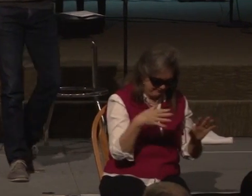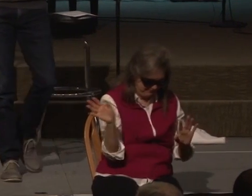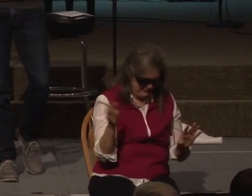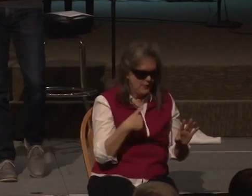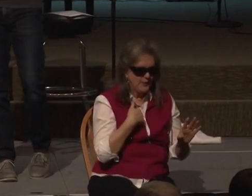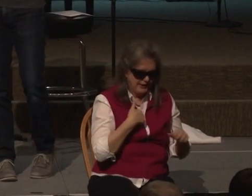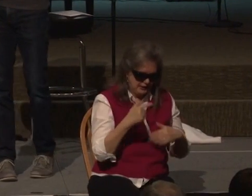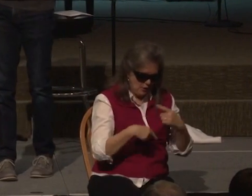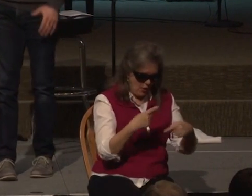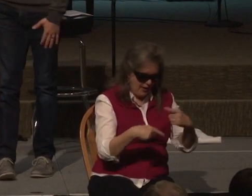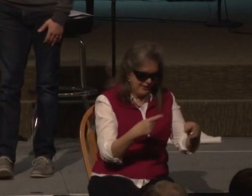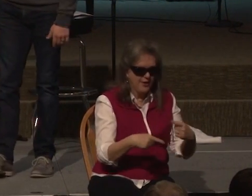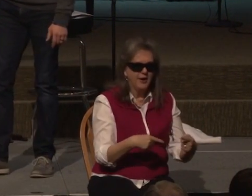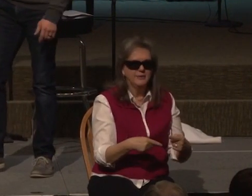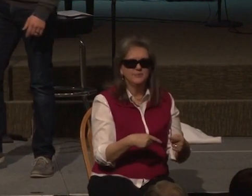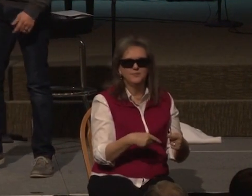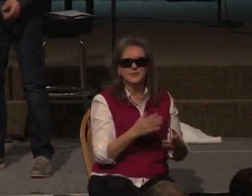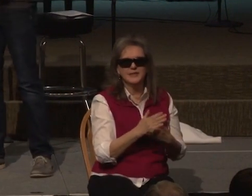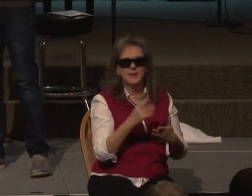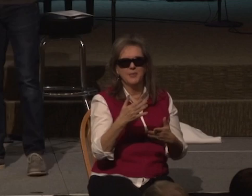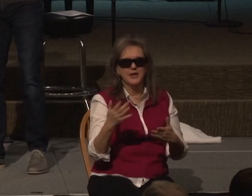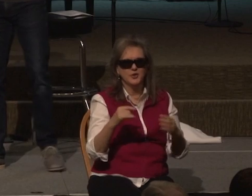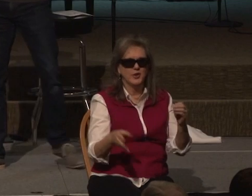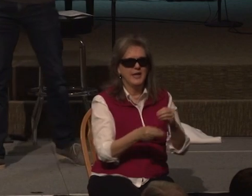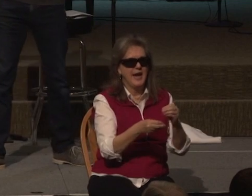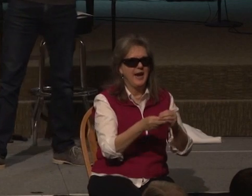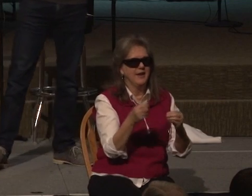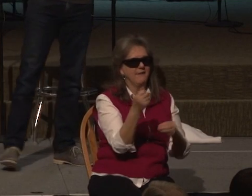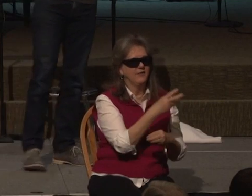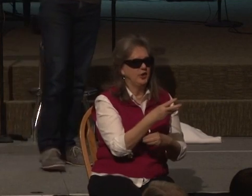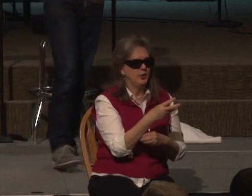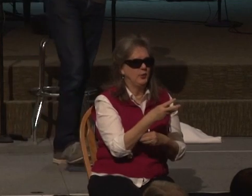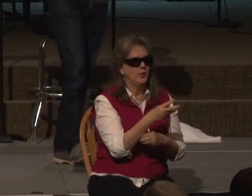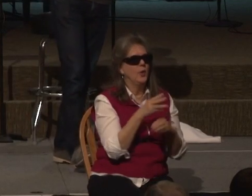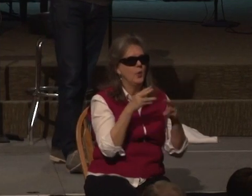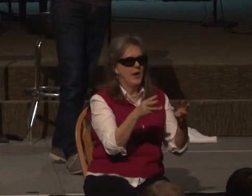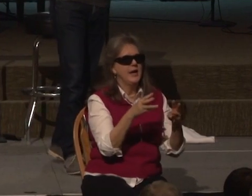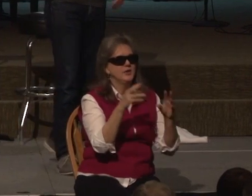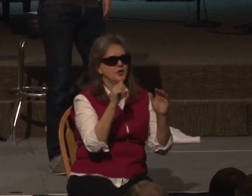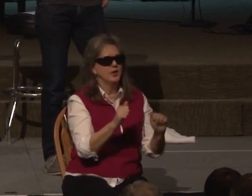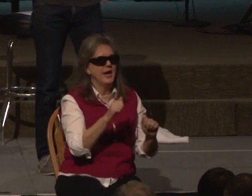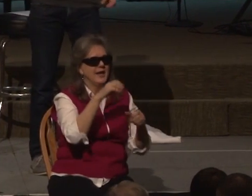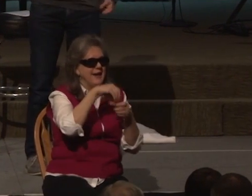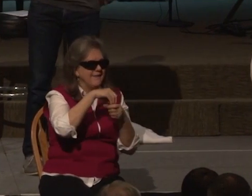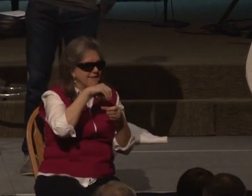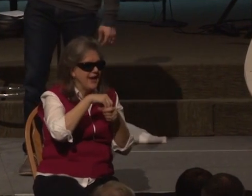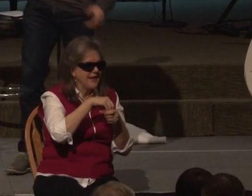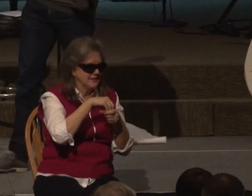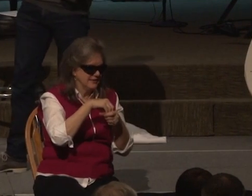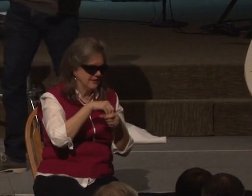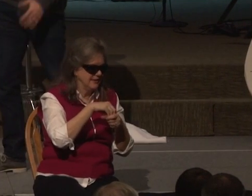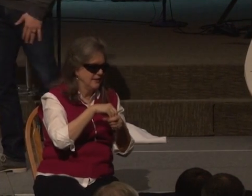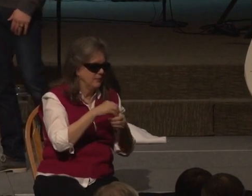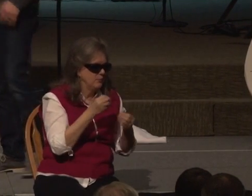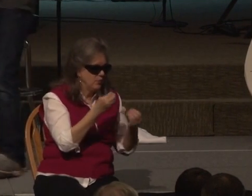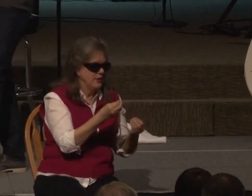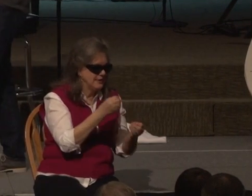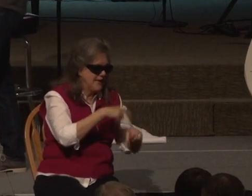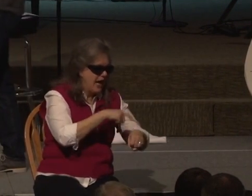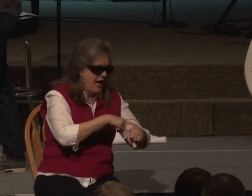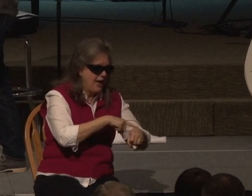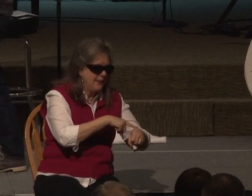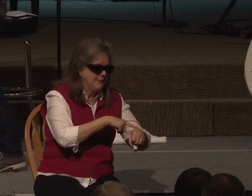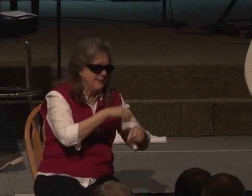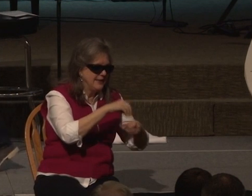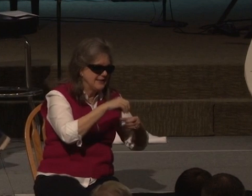could go on and on. You have some of your own you can add, but here's just a few ways you can invest in some non-Christians. One is by